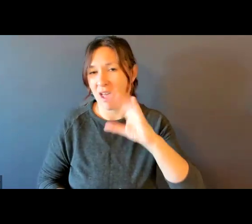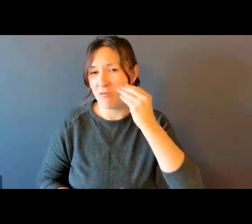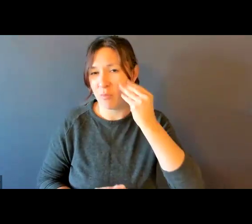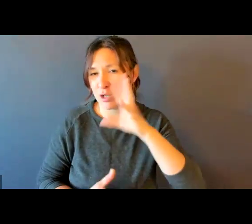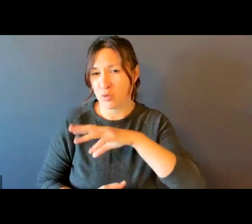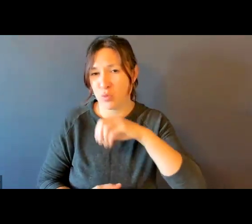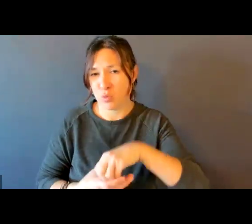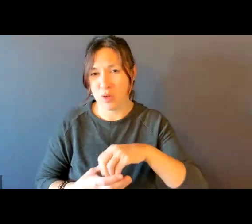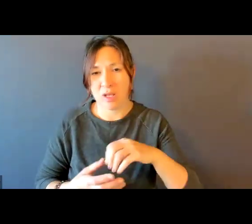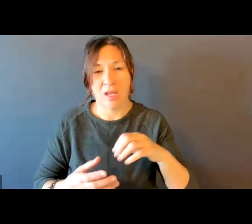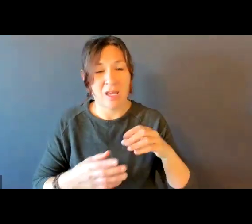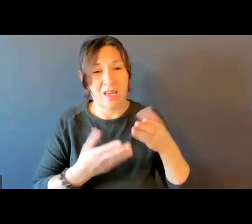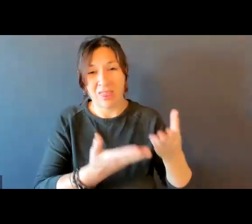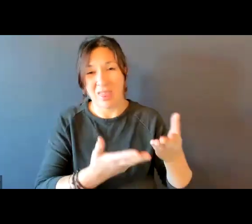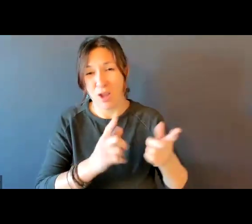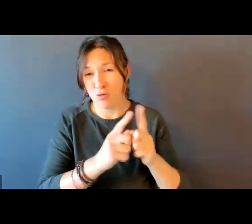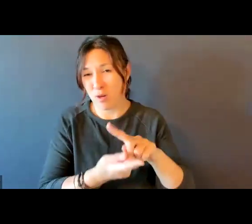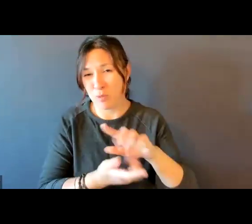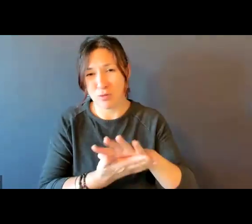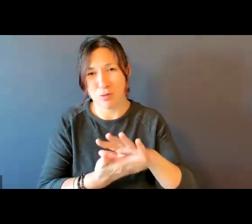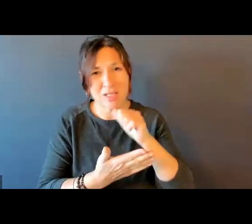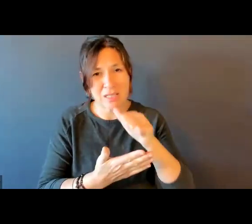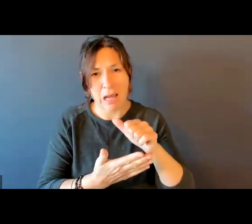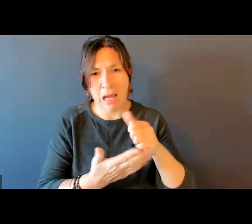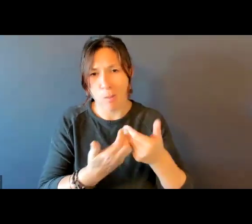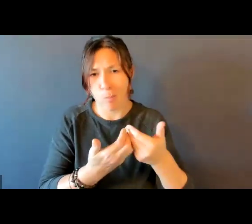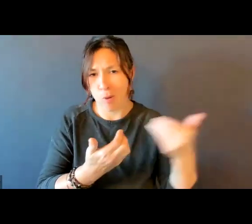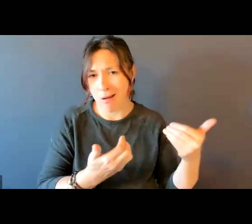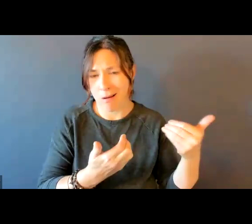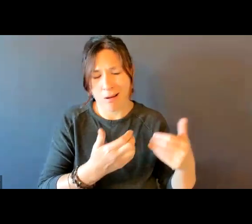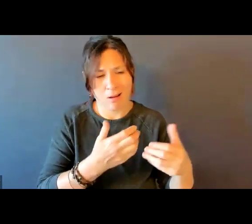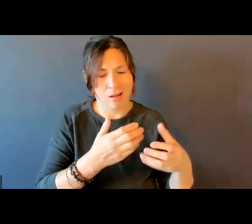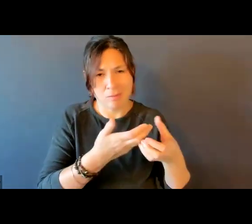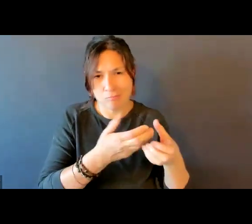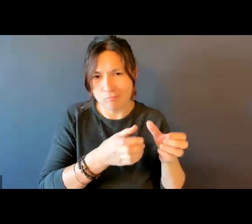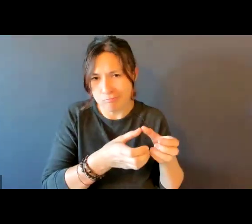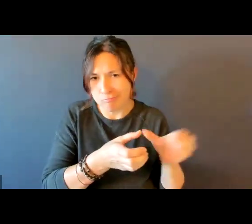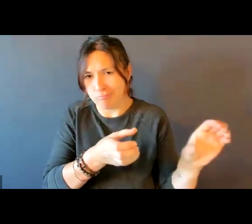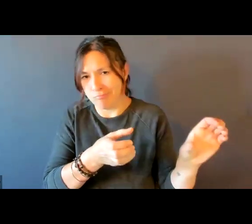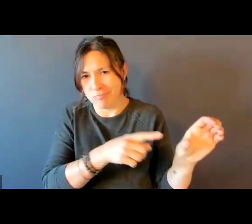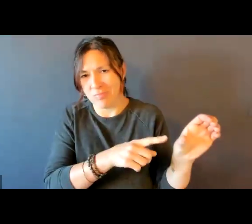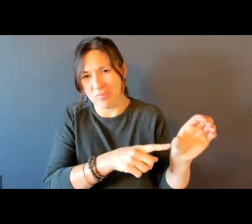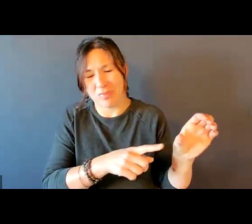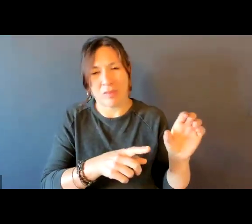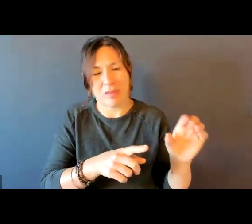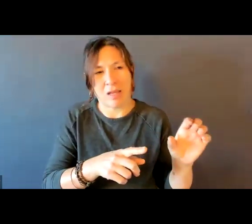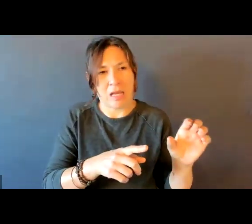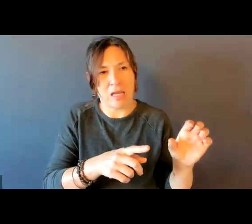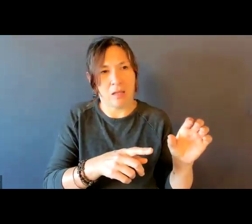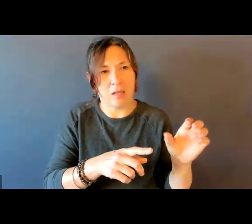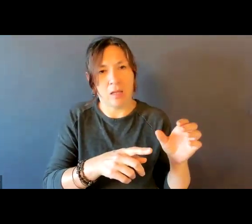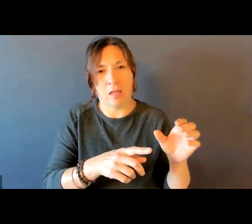schools, we have not yet looked at it that way by the different models in each school. So I